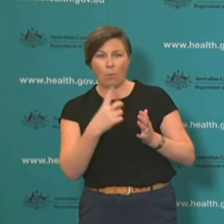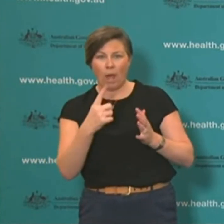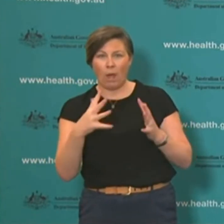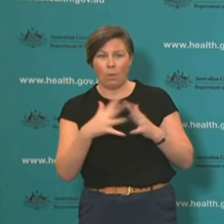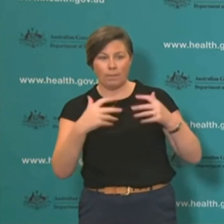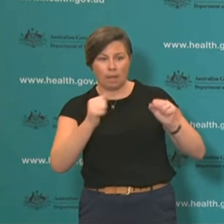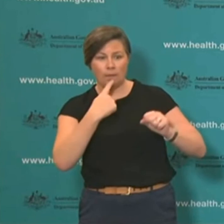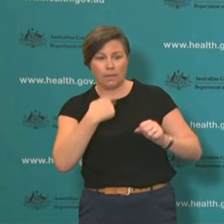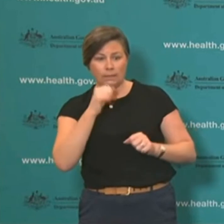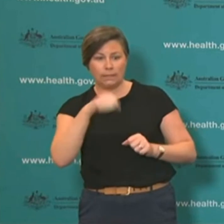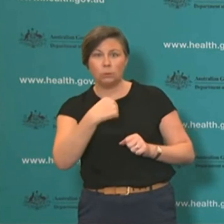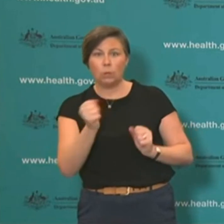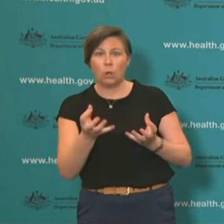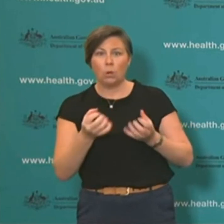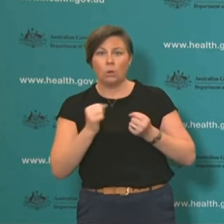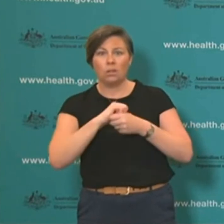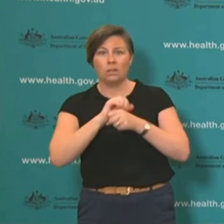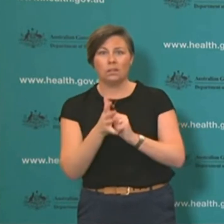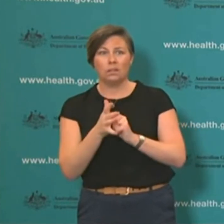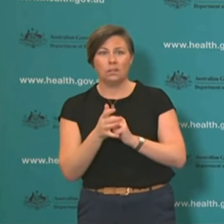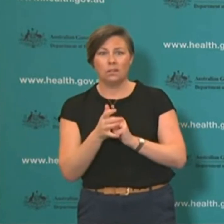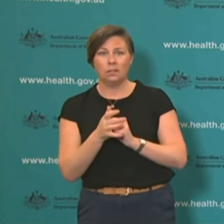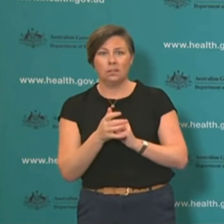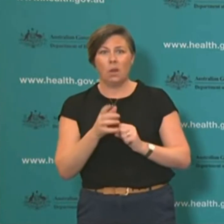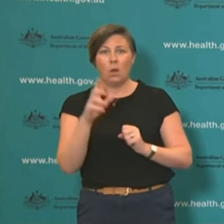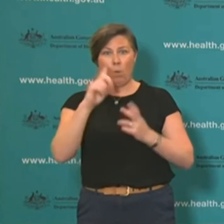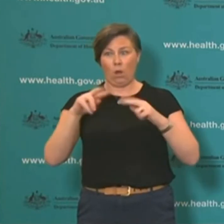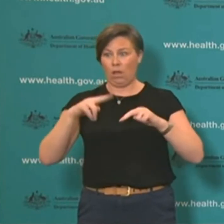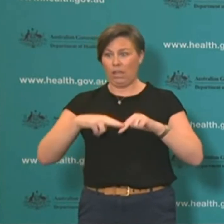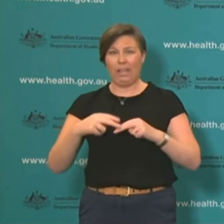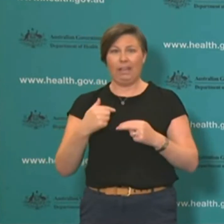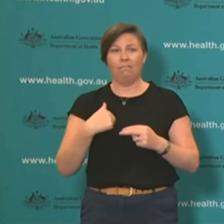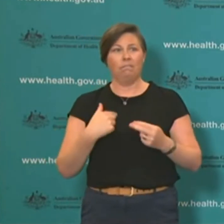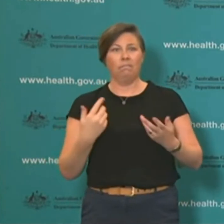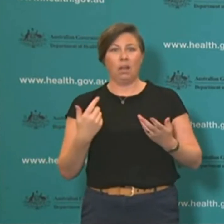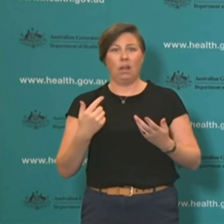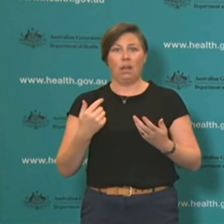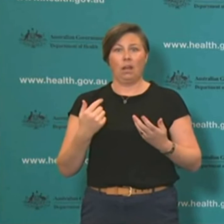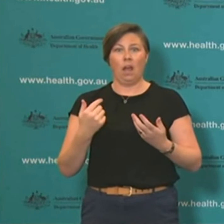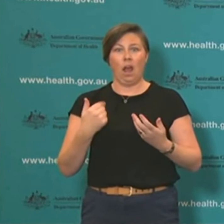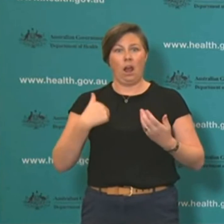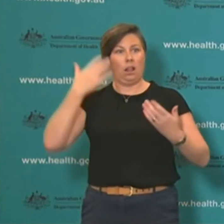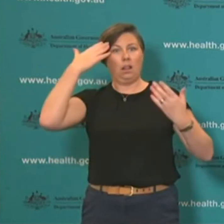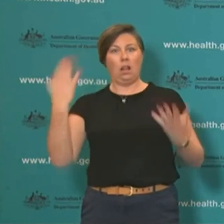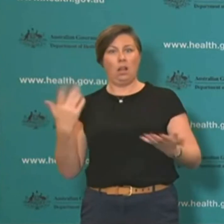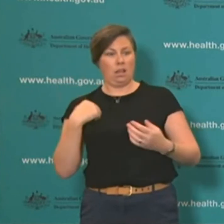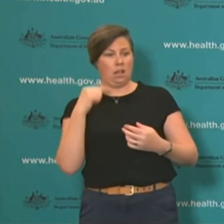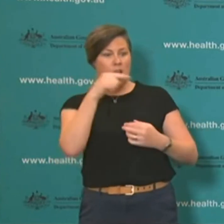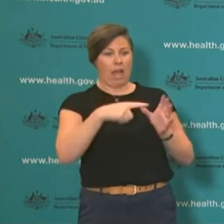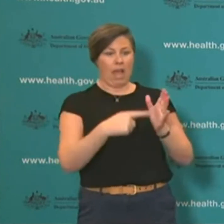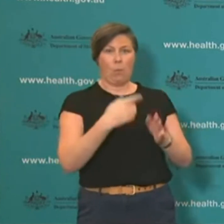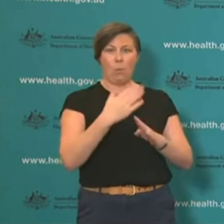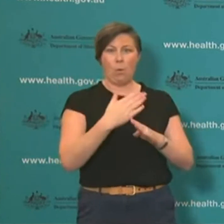that week, their close contacts, maybe their colleagues, could then be spreading the virus around that home? What's